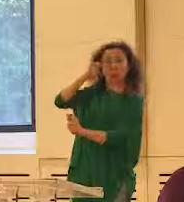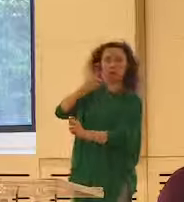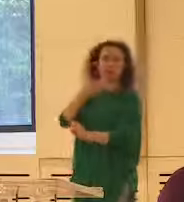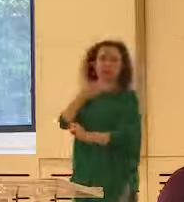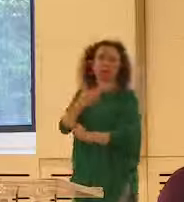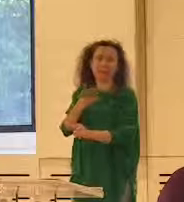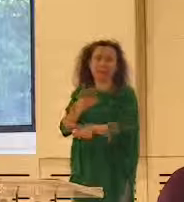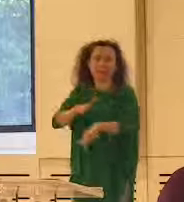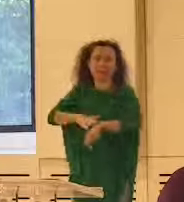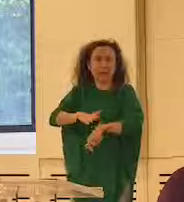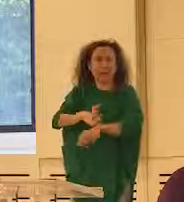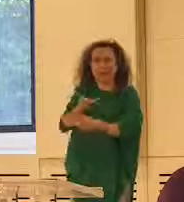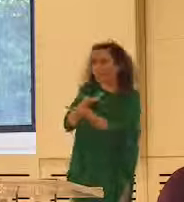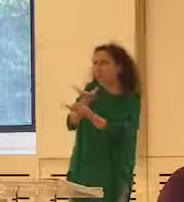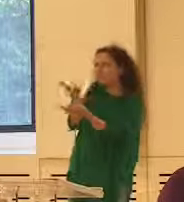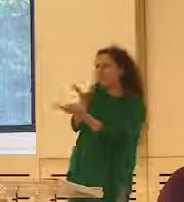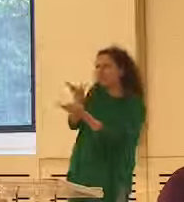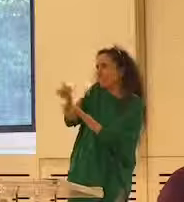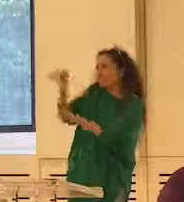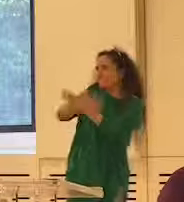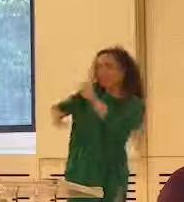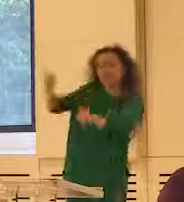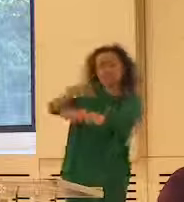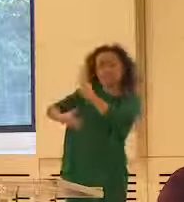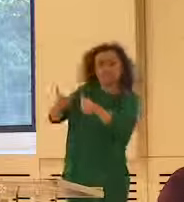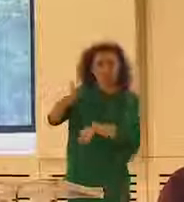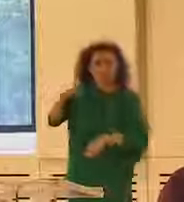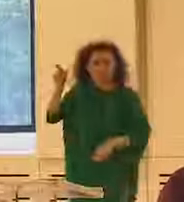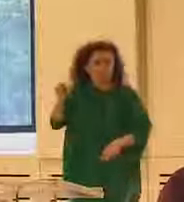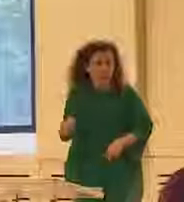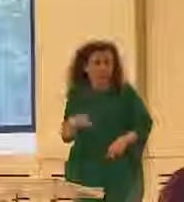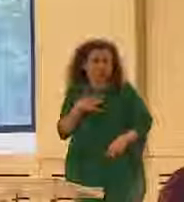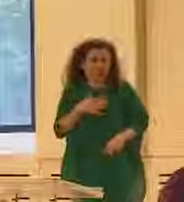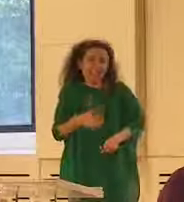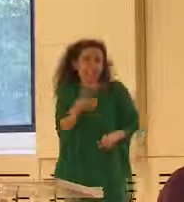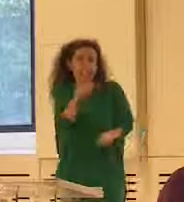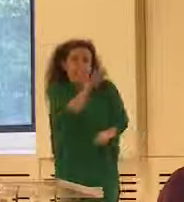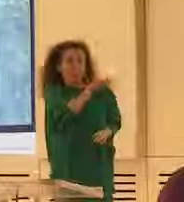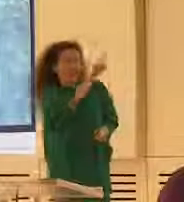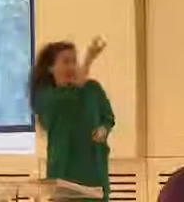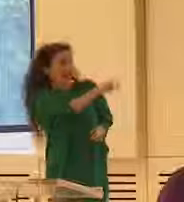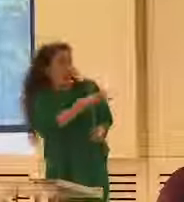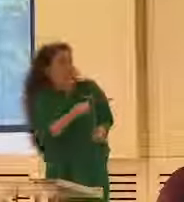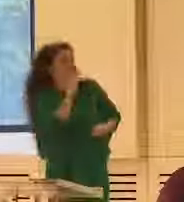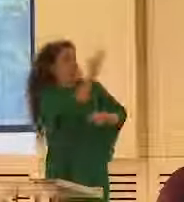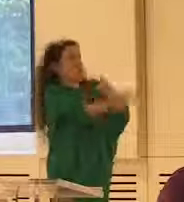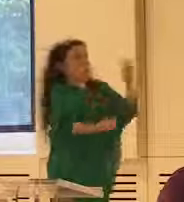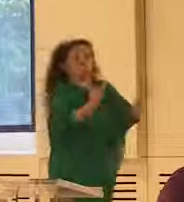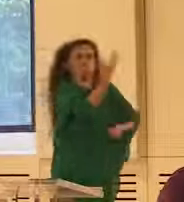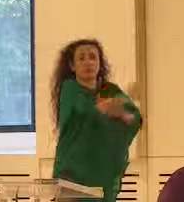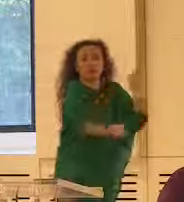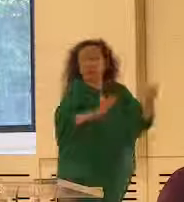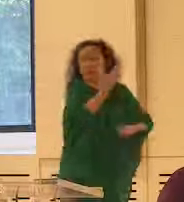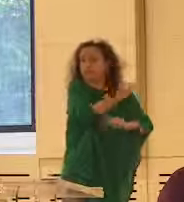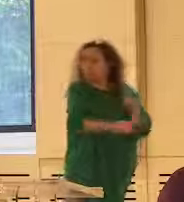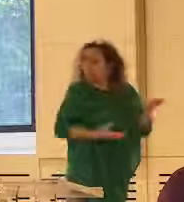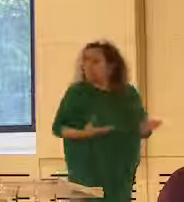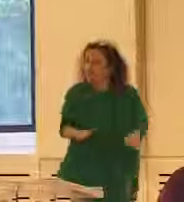know is going through a rough time, take the time to be with them so they can